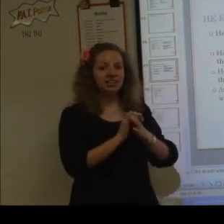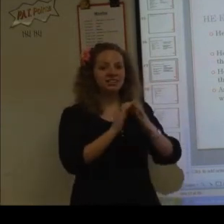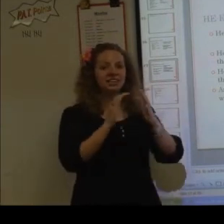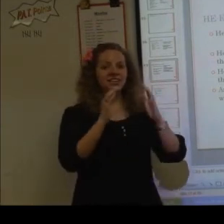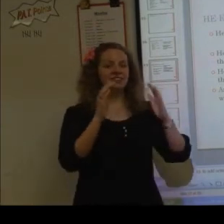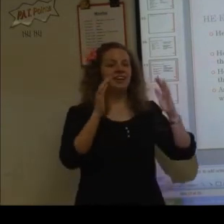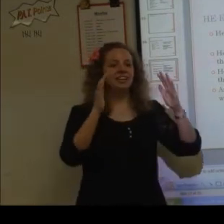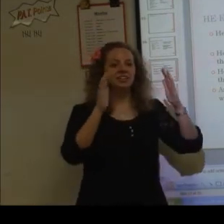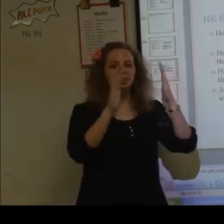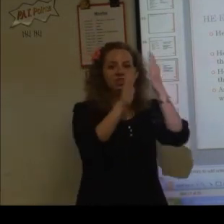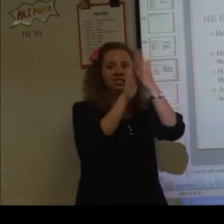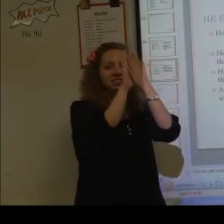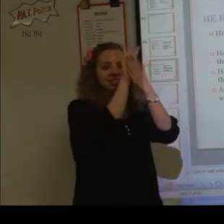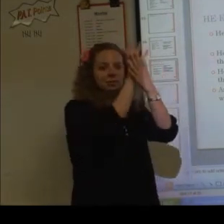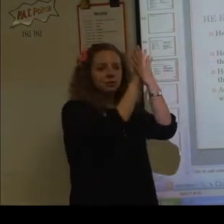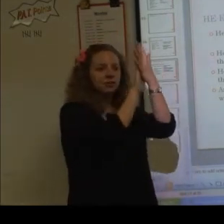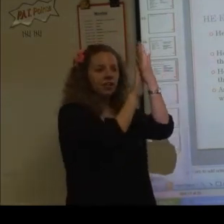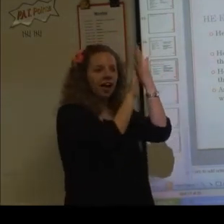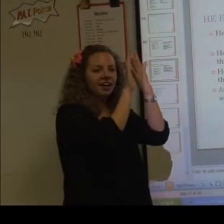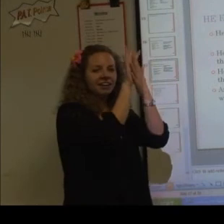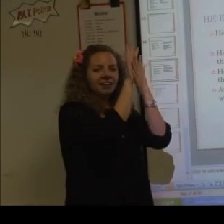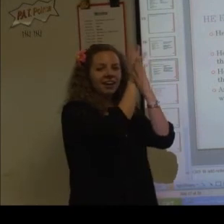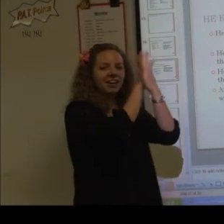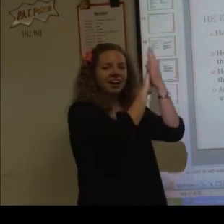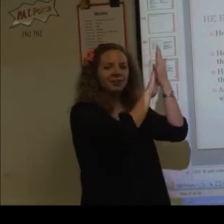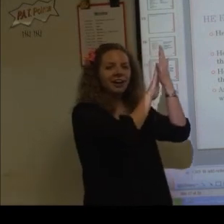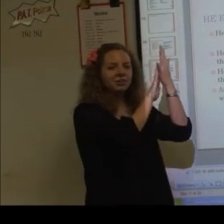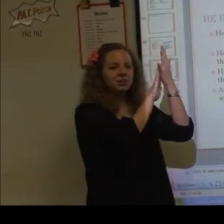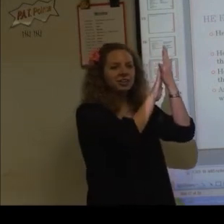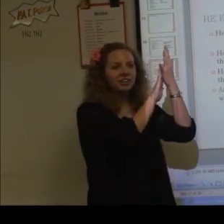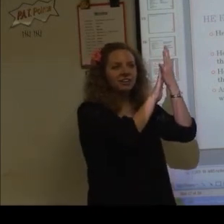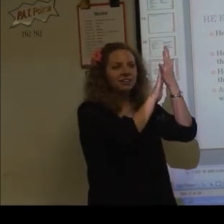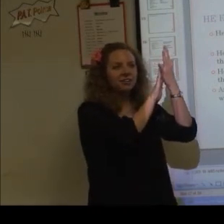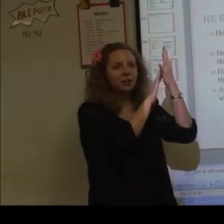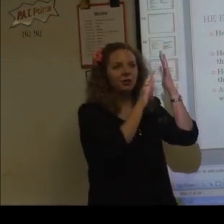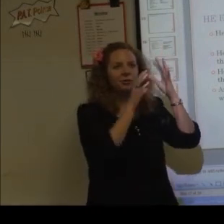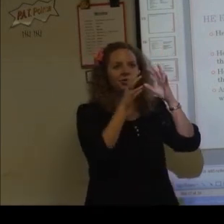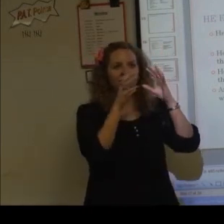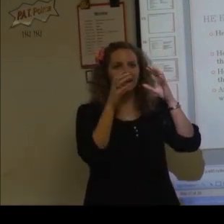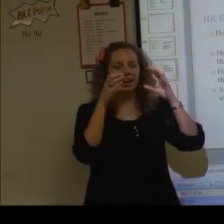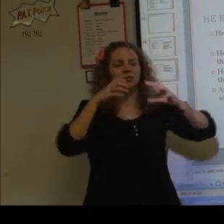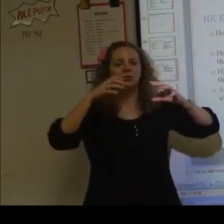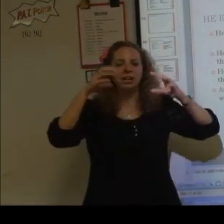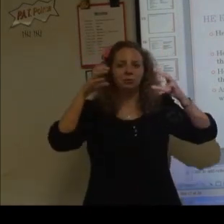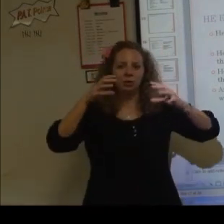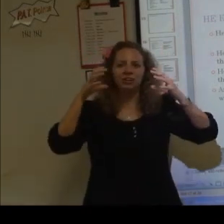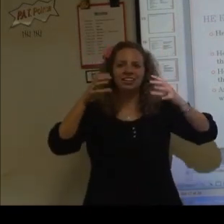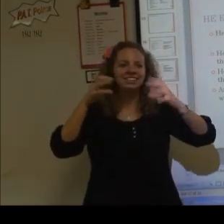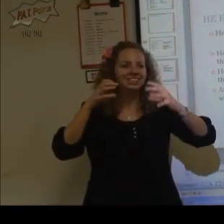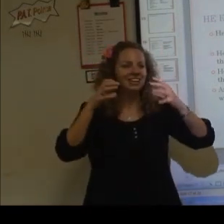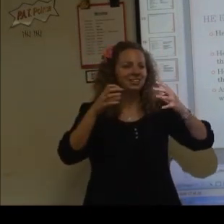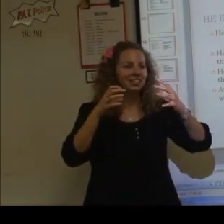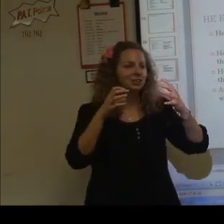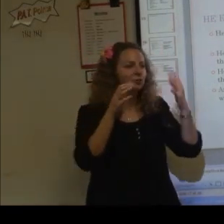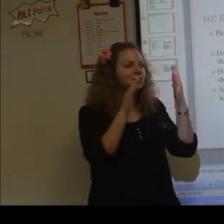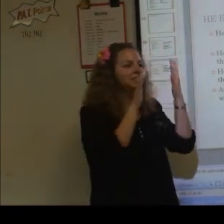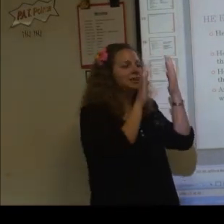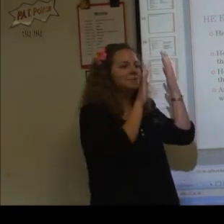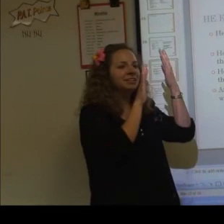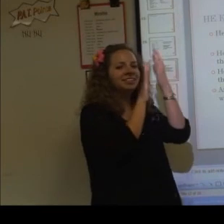signs, then she does this one a lot, and I don't actually know what the actual like word is that like shows this, but it's